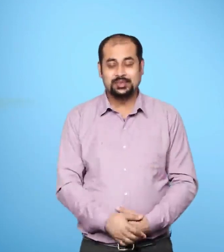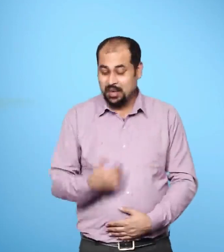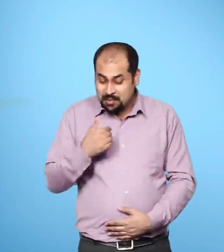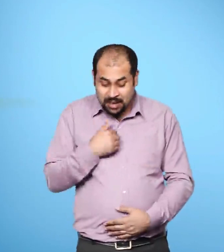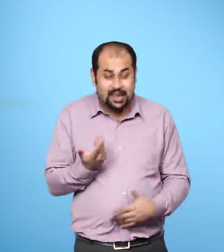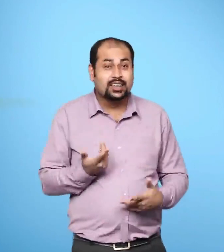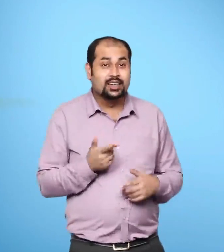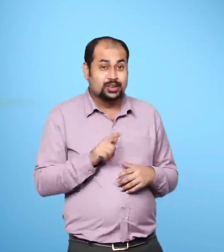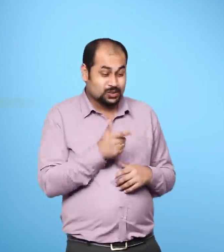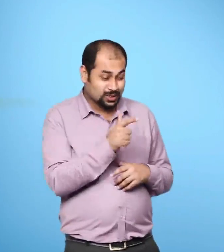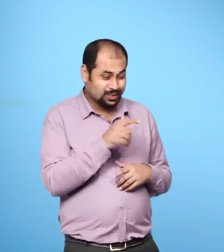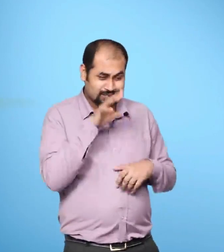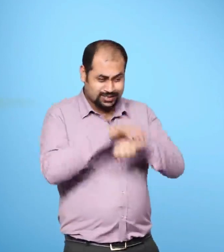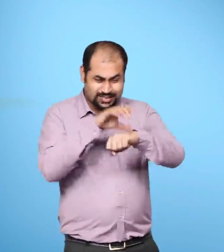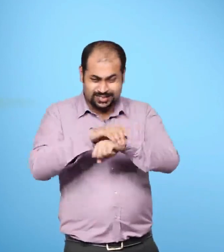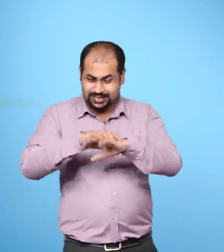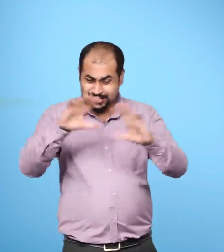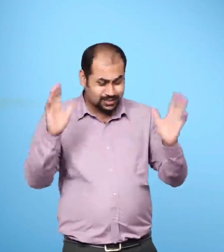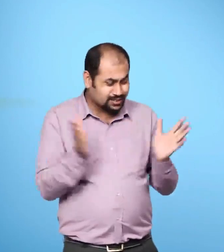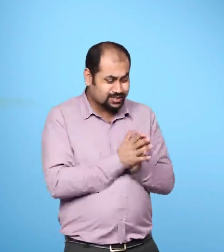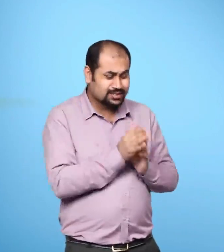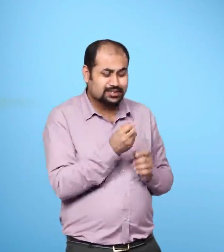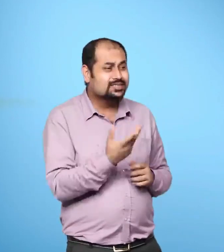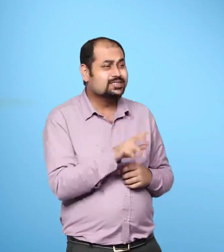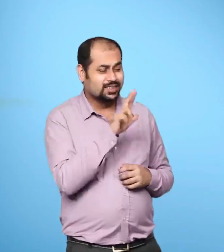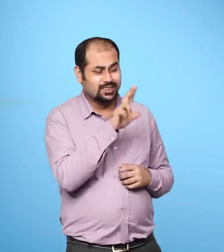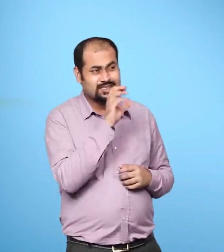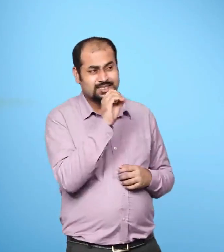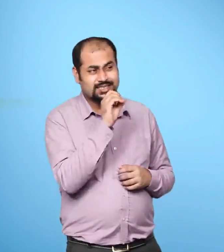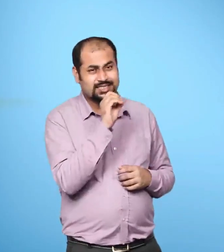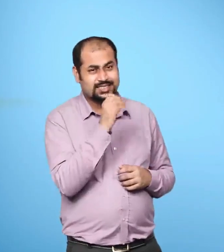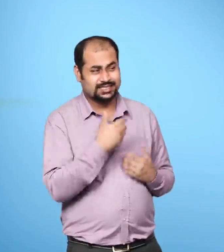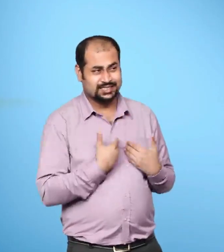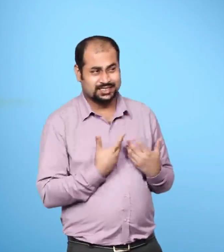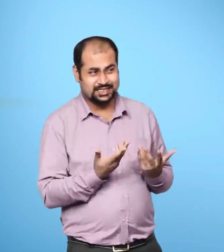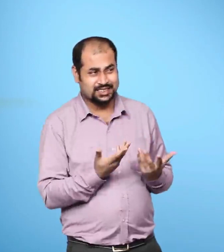Flute man says, "My reward, sir? I have collected 80 rats."